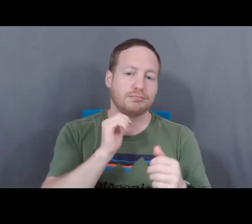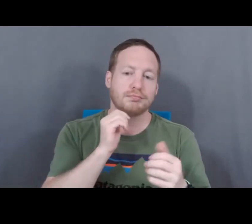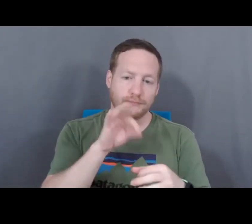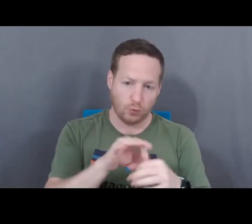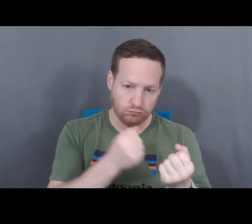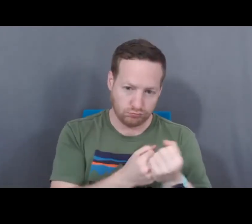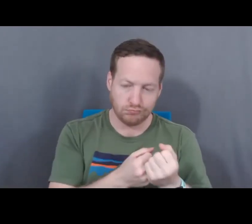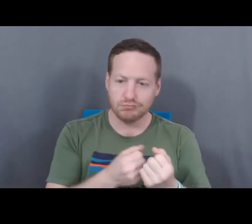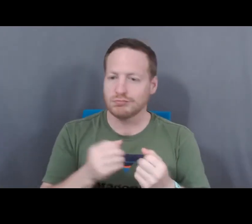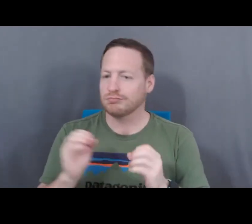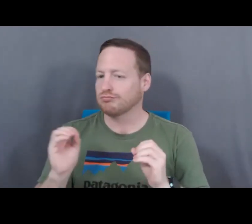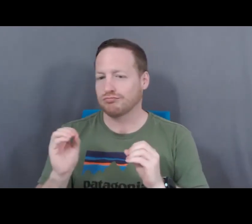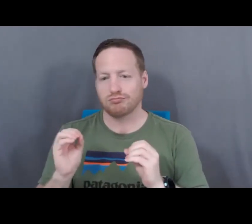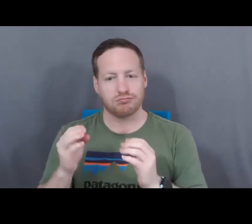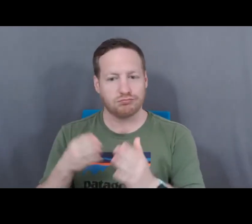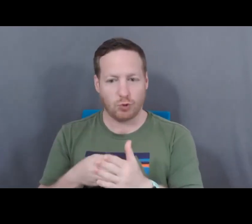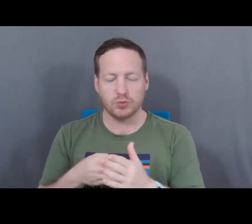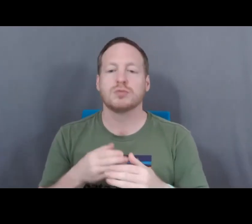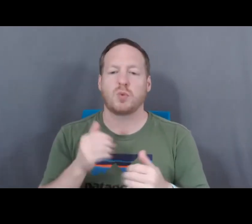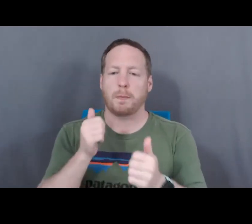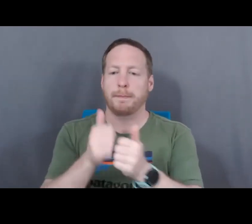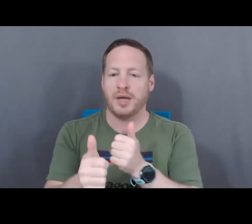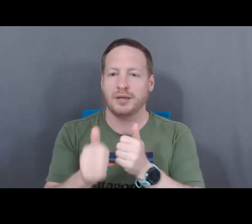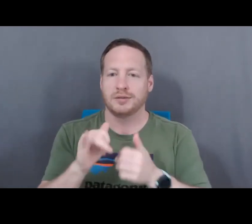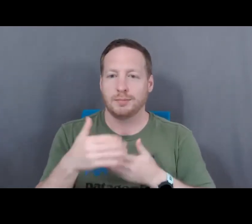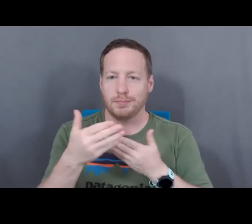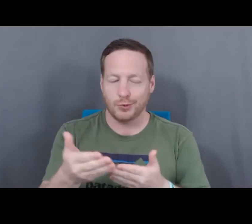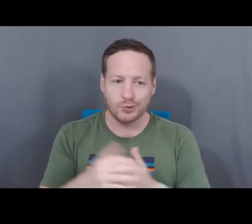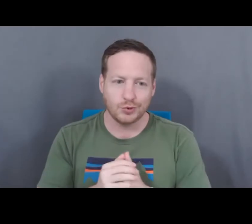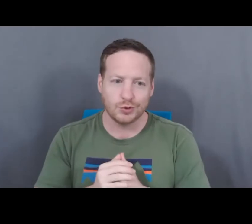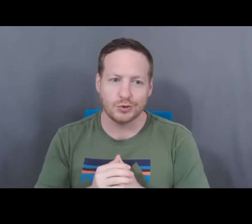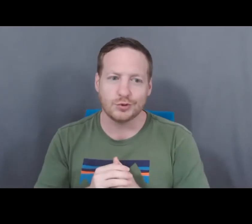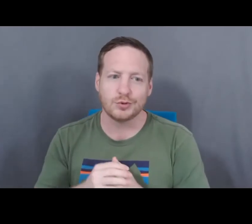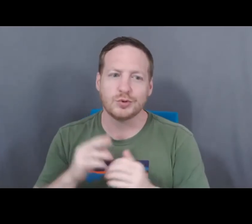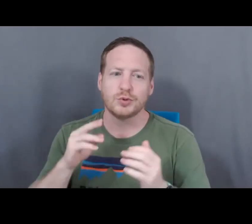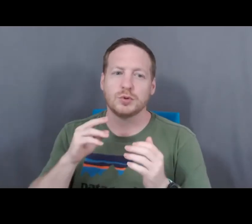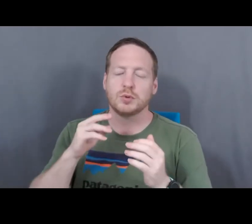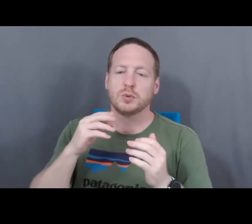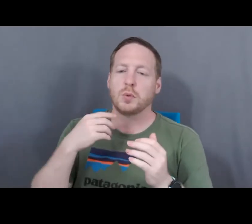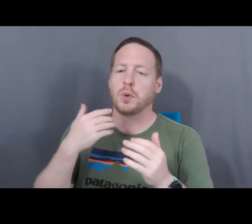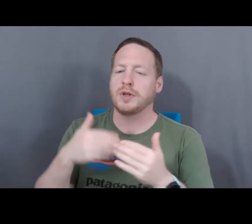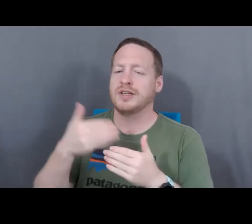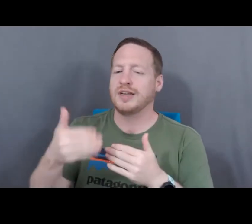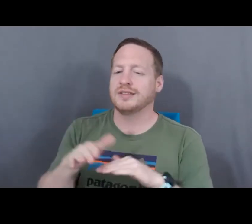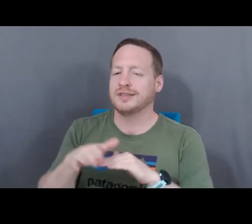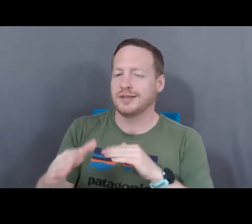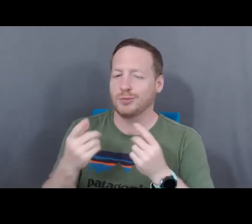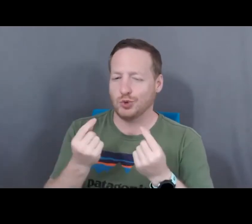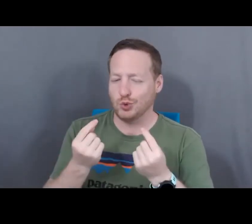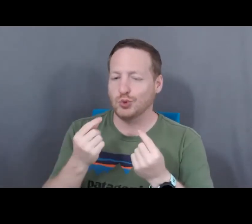So all 8 members have voted in favor. There were none that were in opposition, and so this motion passed. The